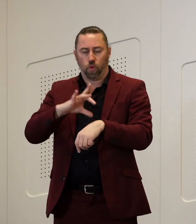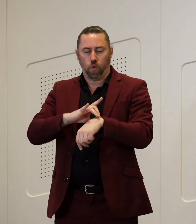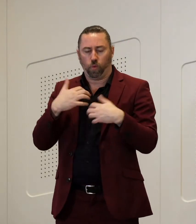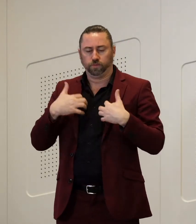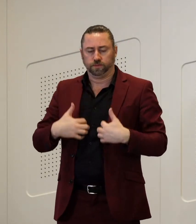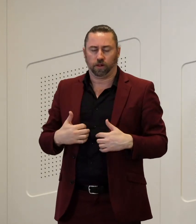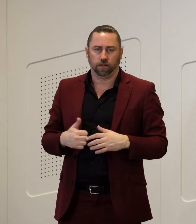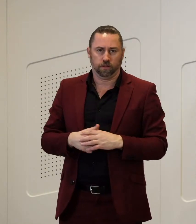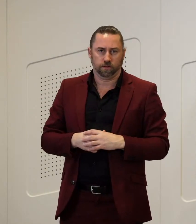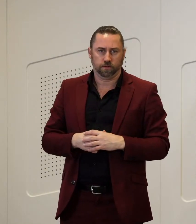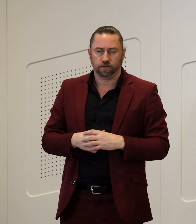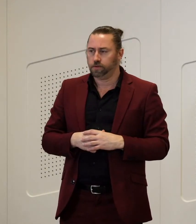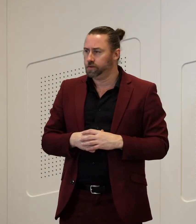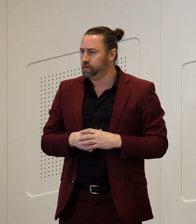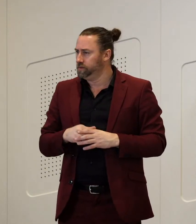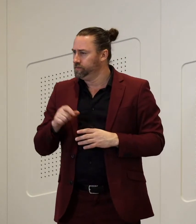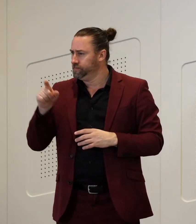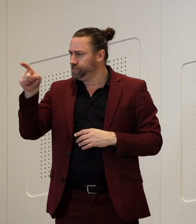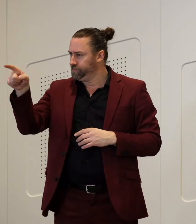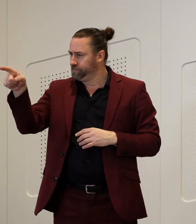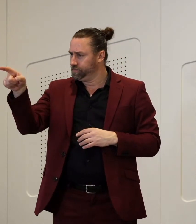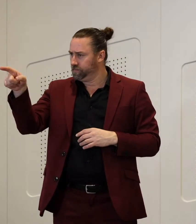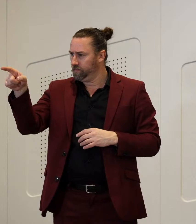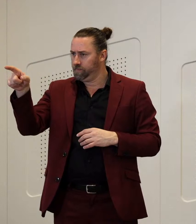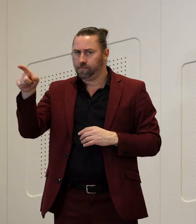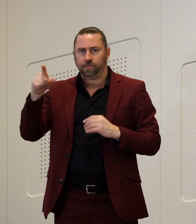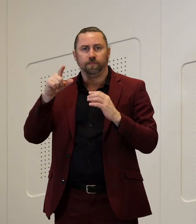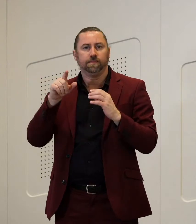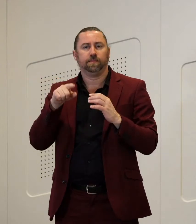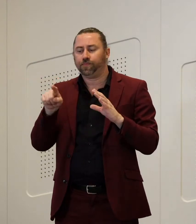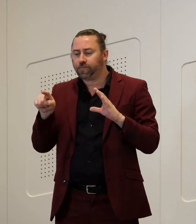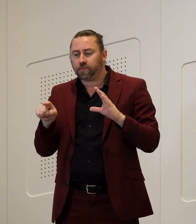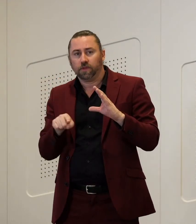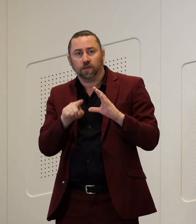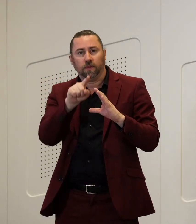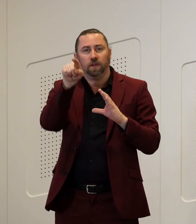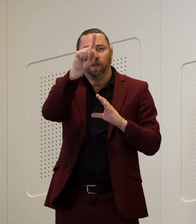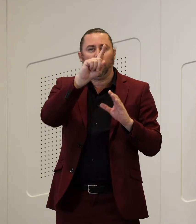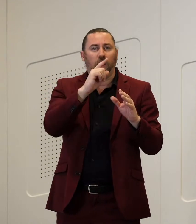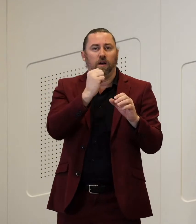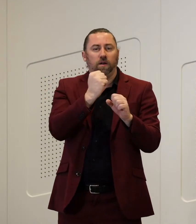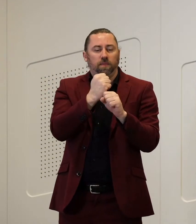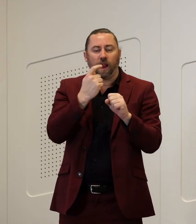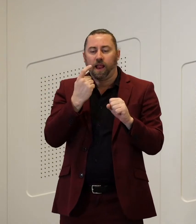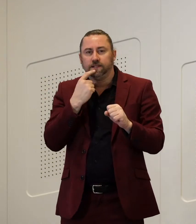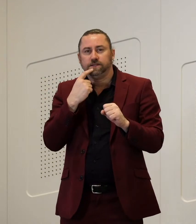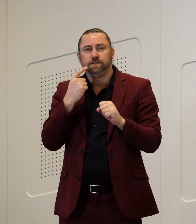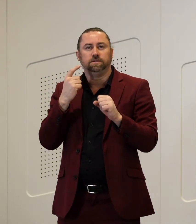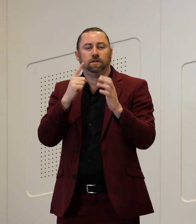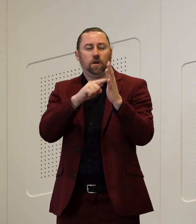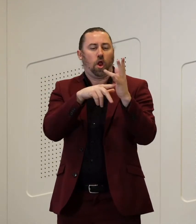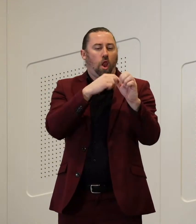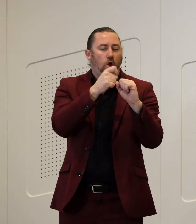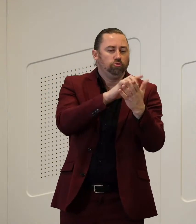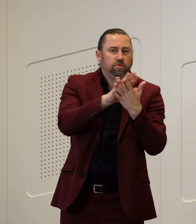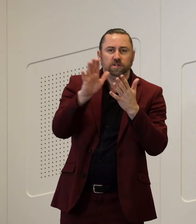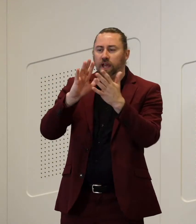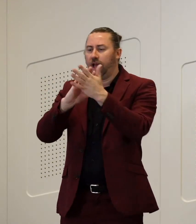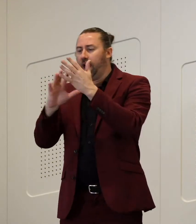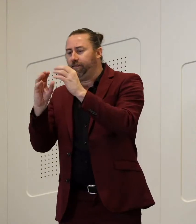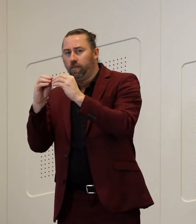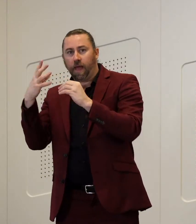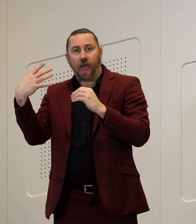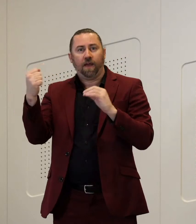hospital. Do you have sewage results for all of those areas? Can you test the sewage in Longreach, Harvey Bay and